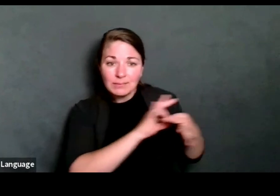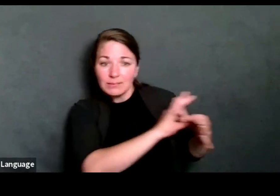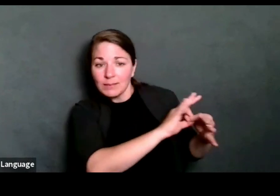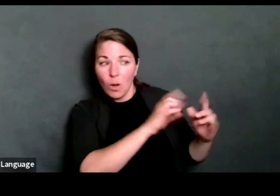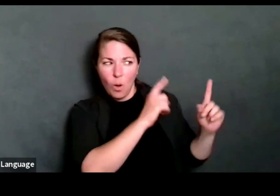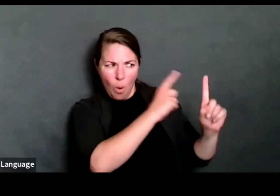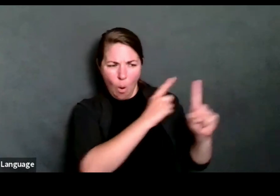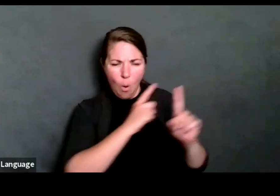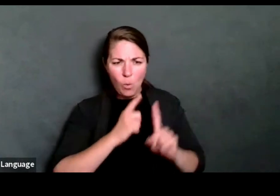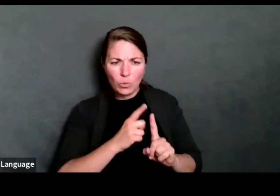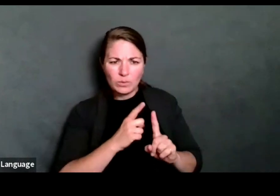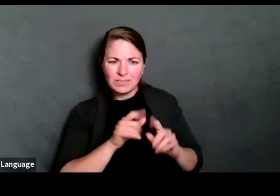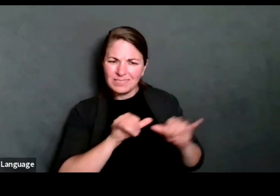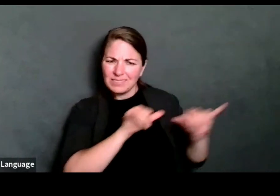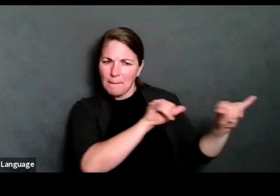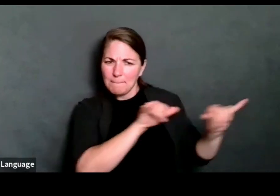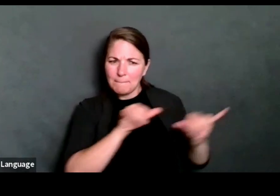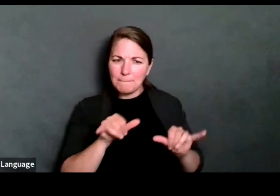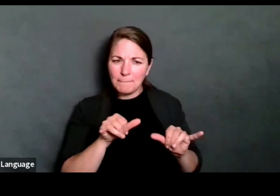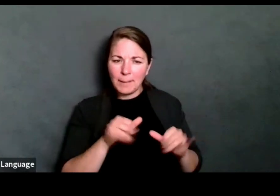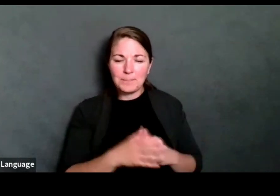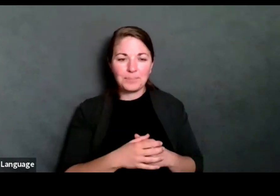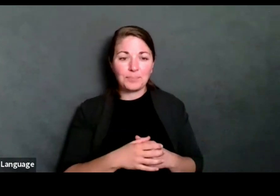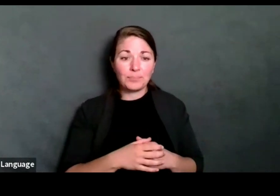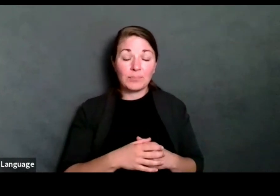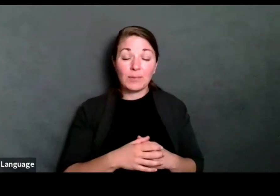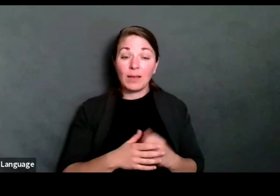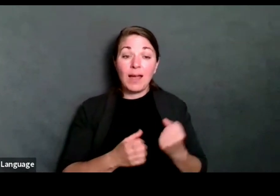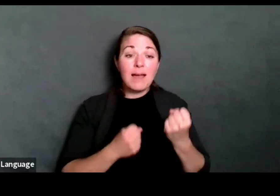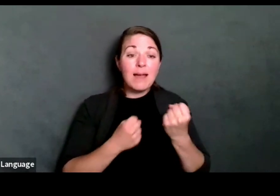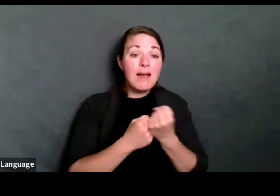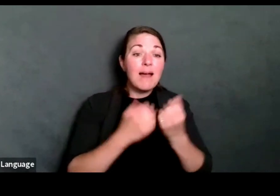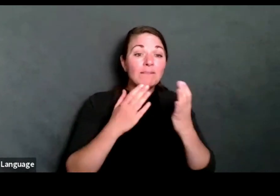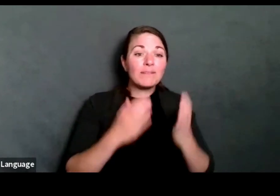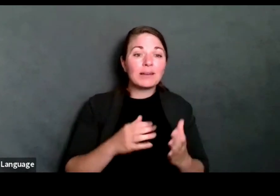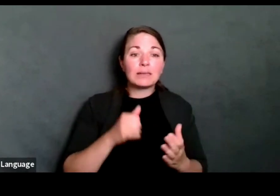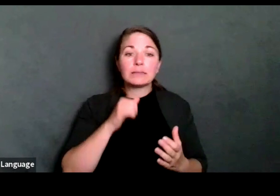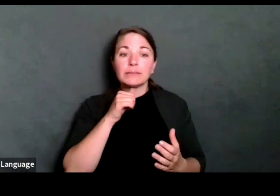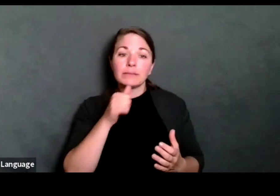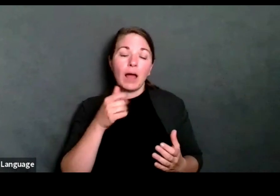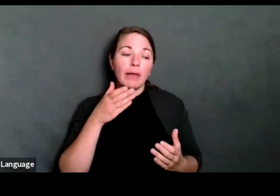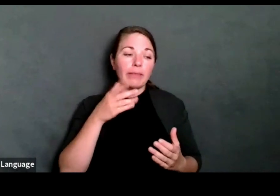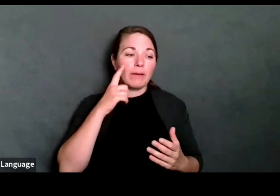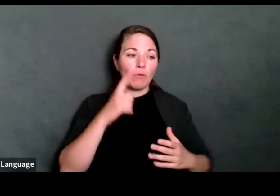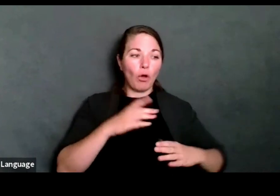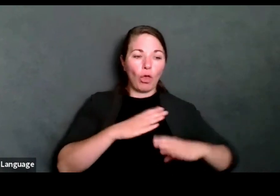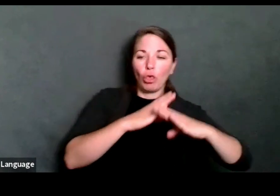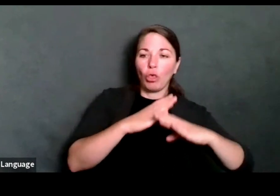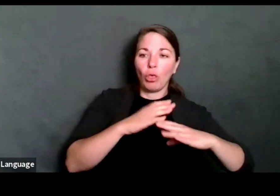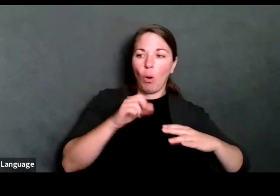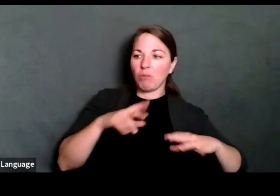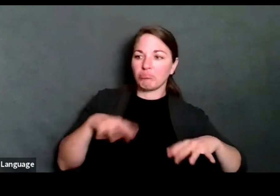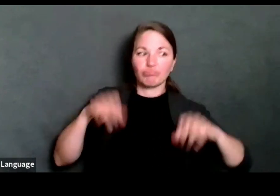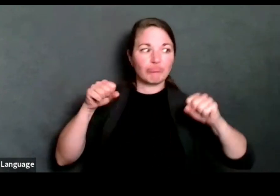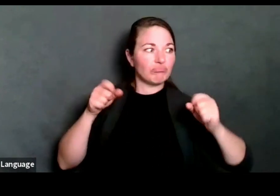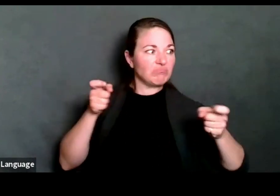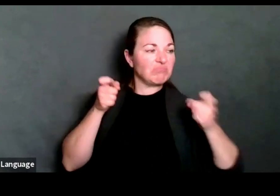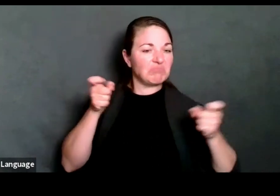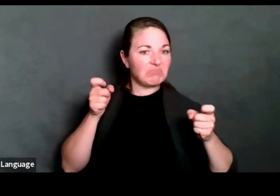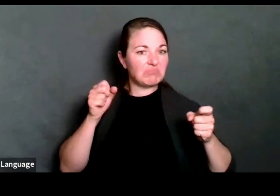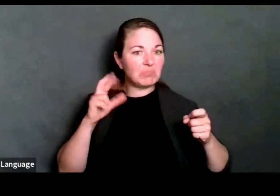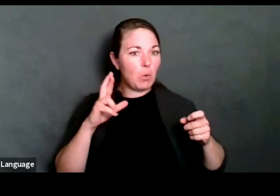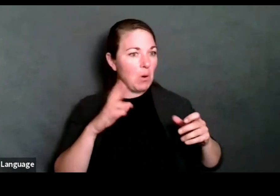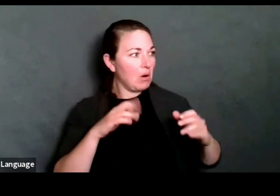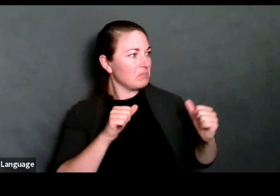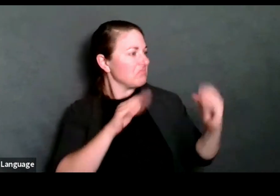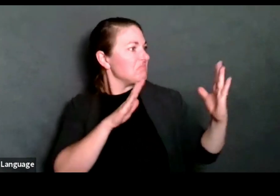aligned. Advocates are never there to be antagonists or to get in your way or to countermand your authority.